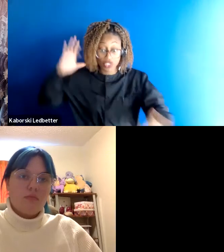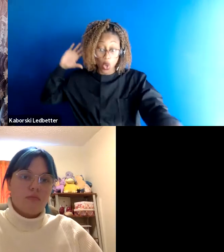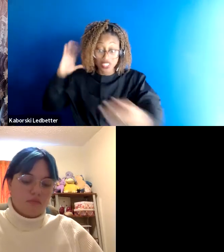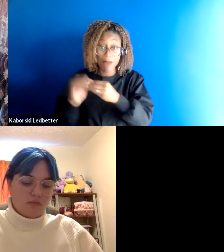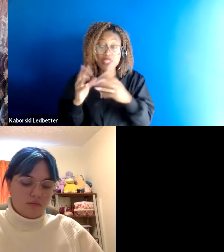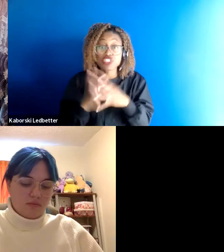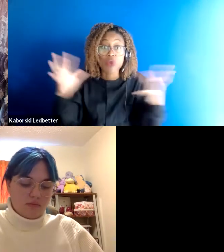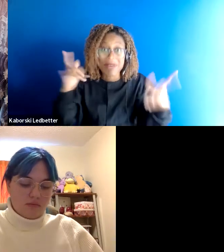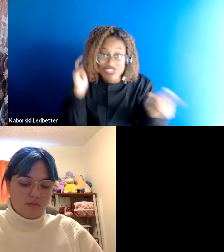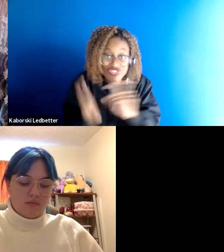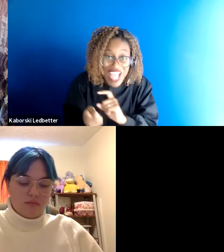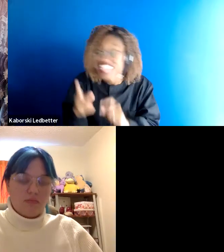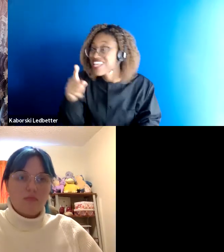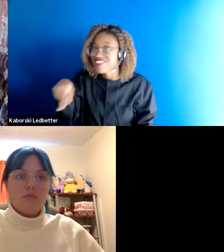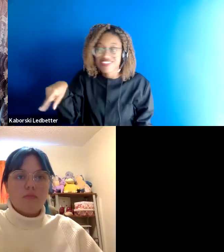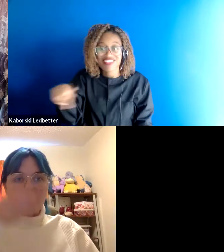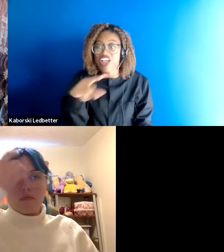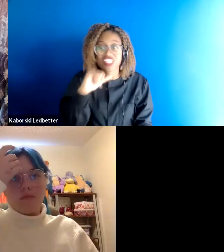this is not so much